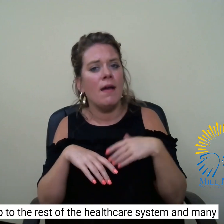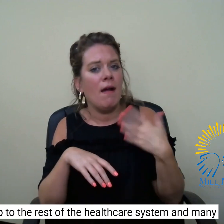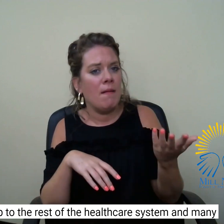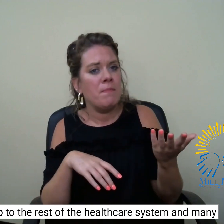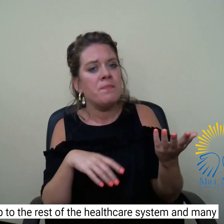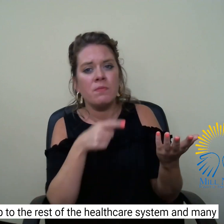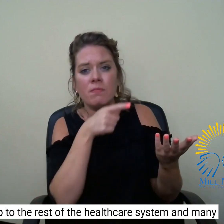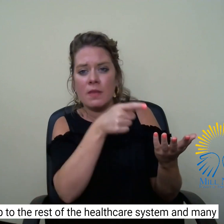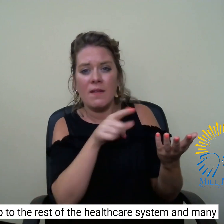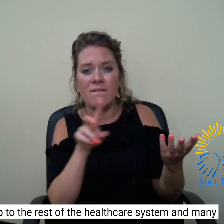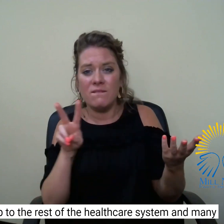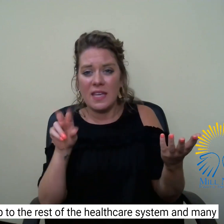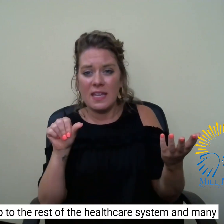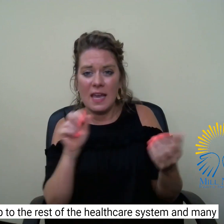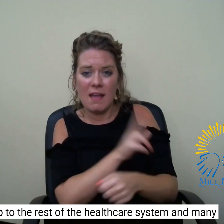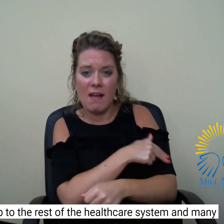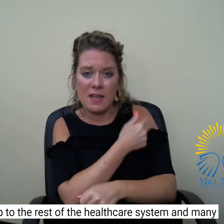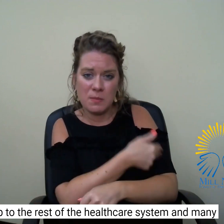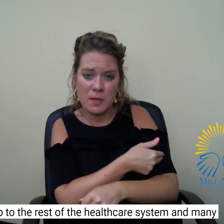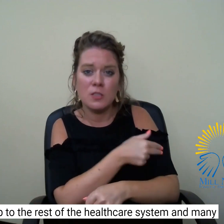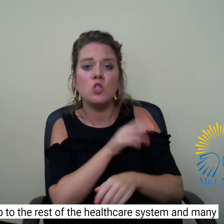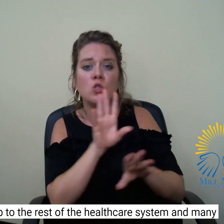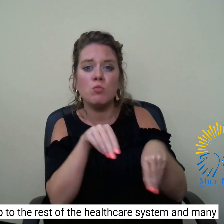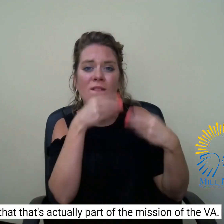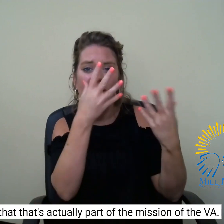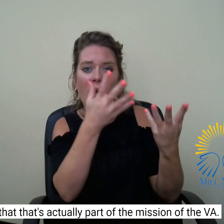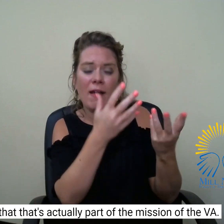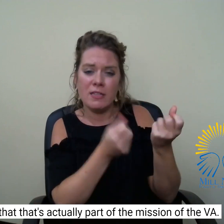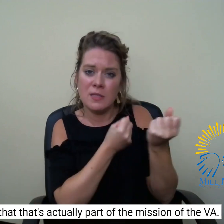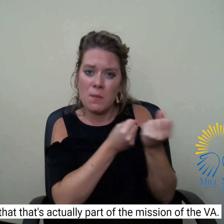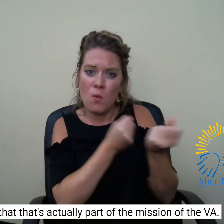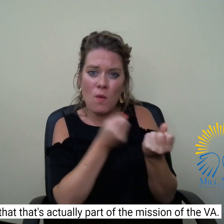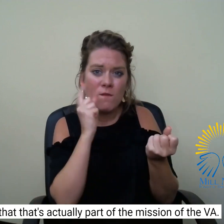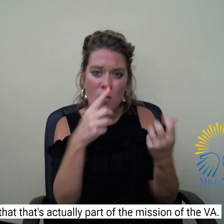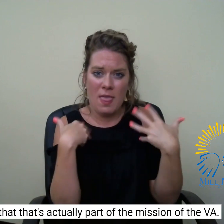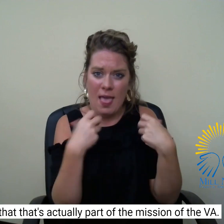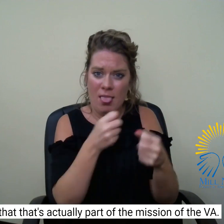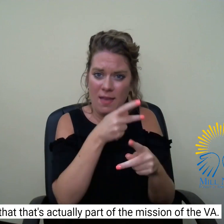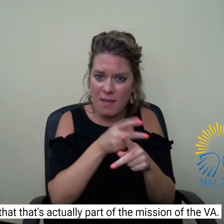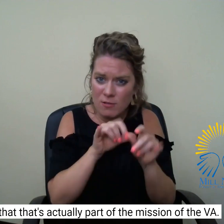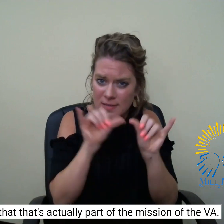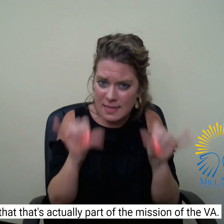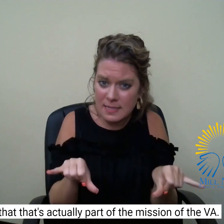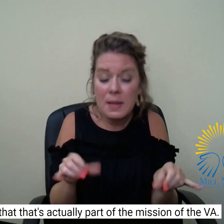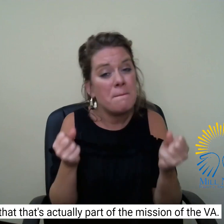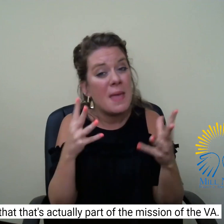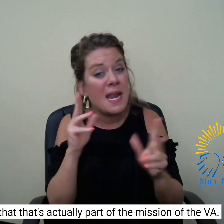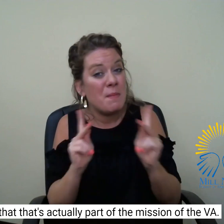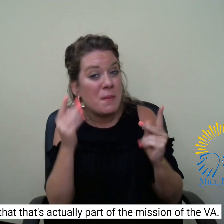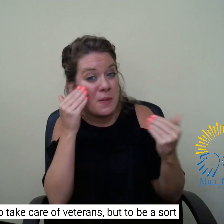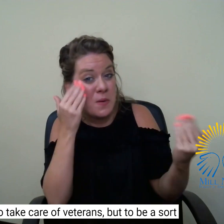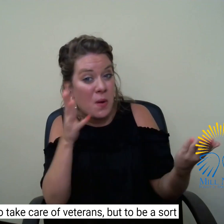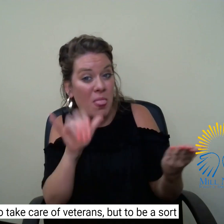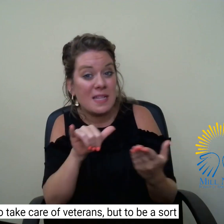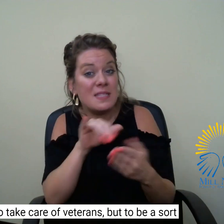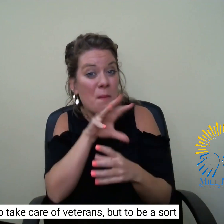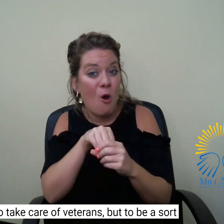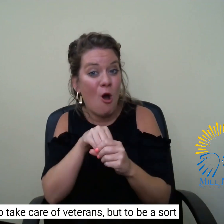a backstop to the rest of the healthcare system. Many people don't know that that's actually part of the mission of the VA, not just to take care of veterans,